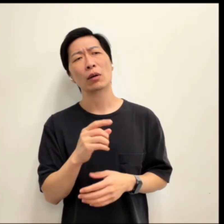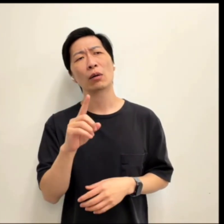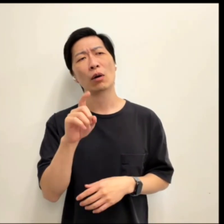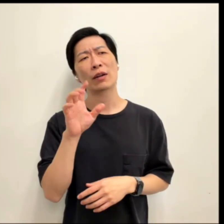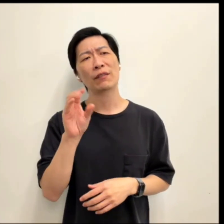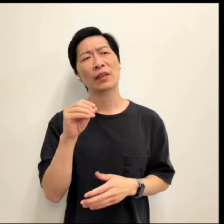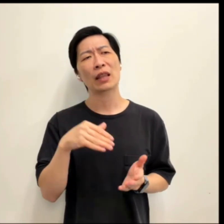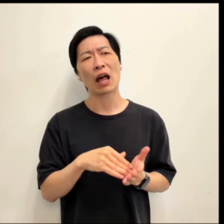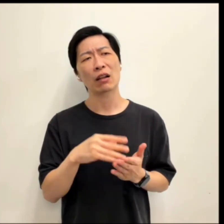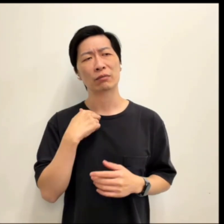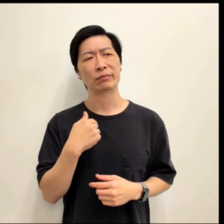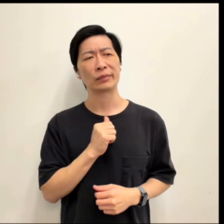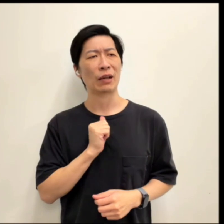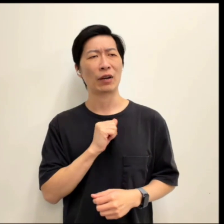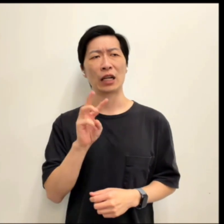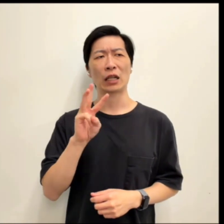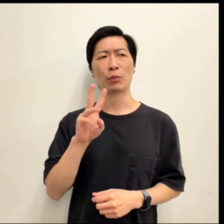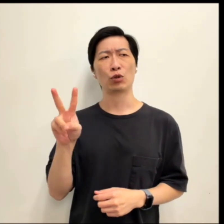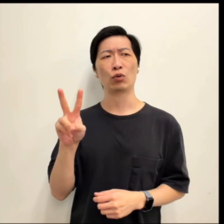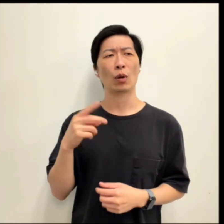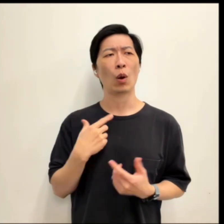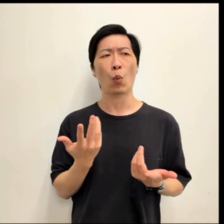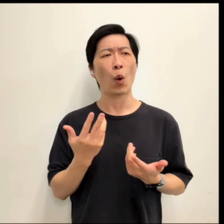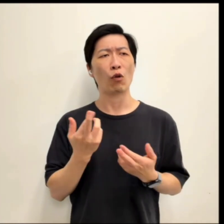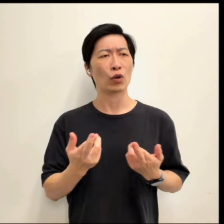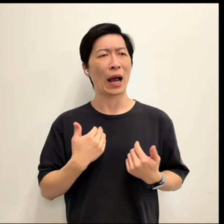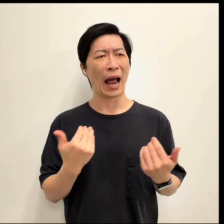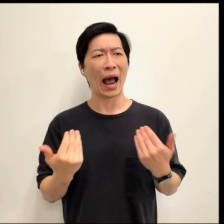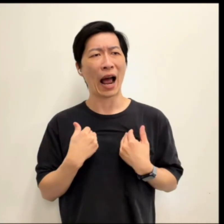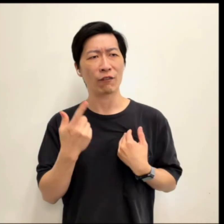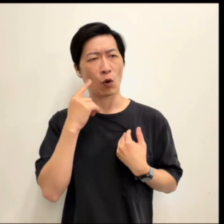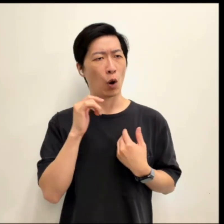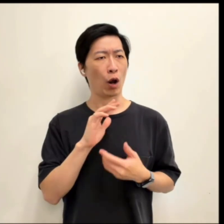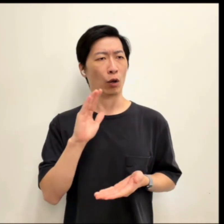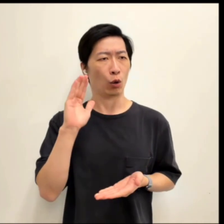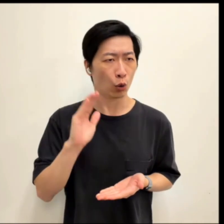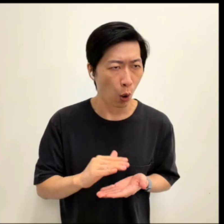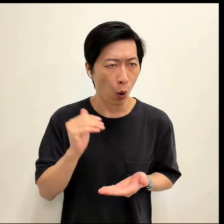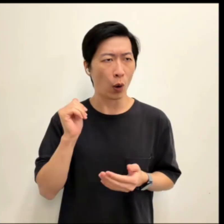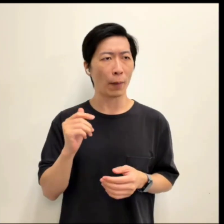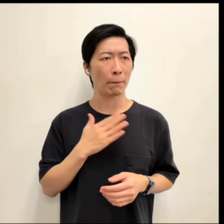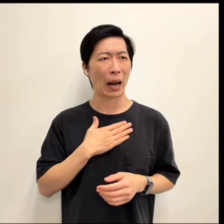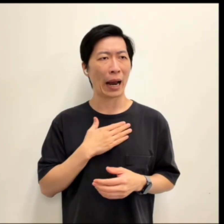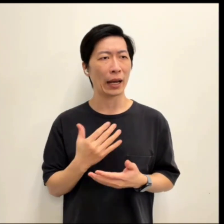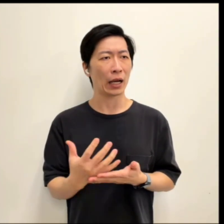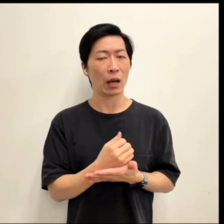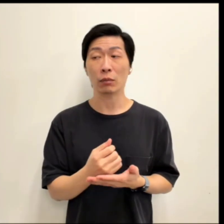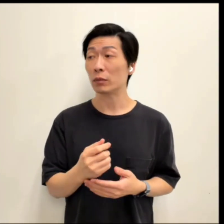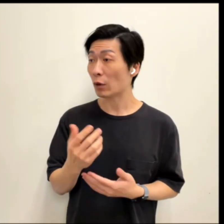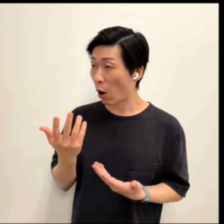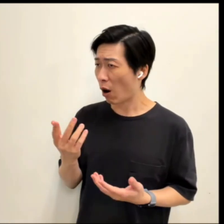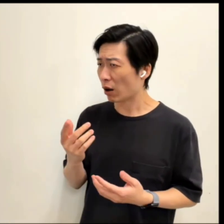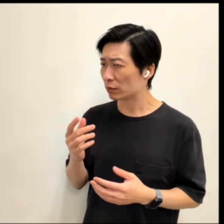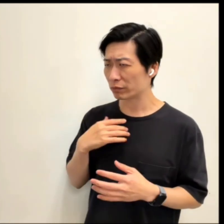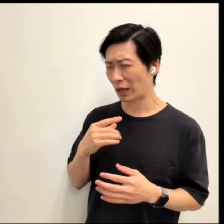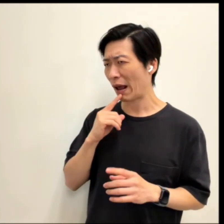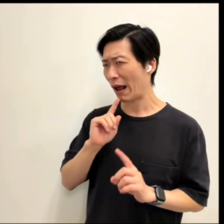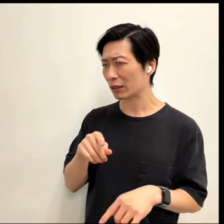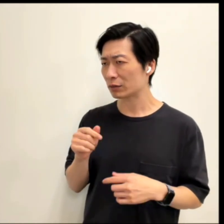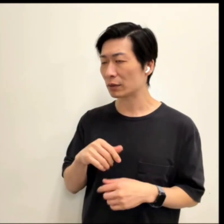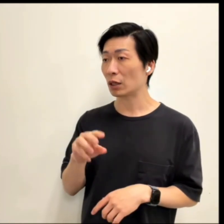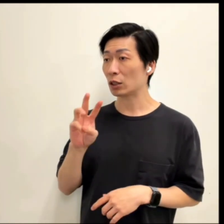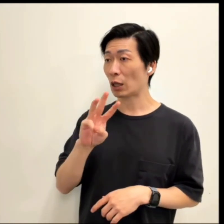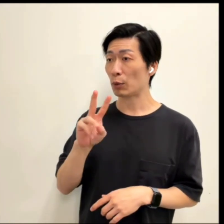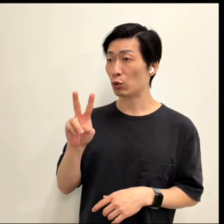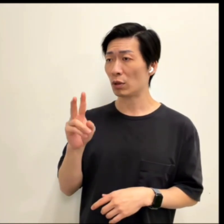making $150,000 a year, W-2, what resources do you have at your disposal to lower your income? Oh,